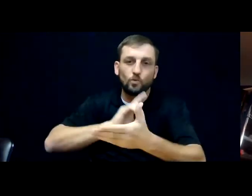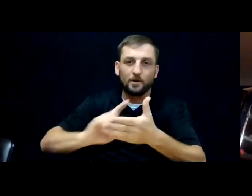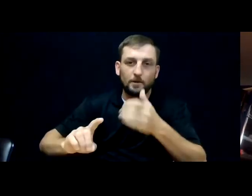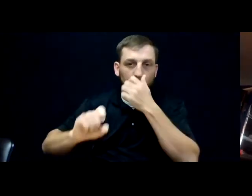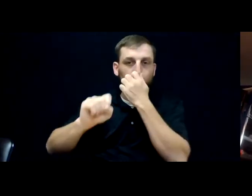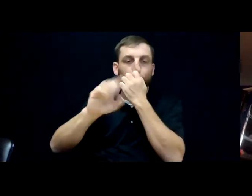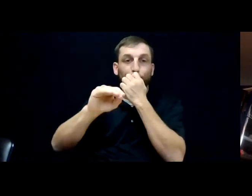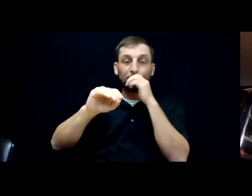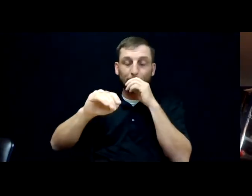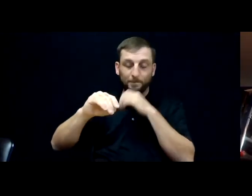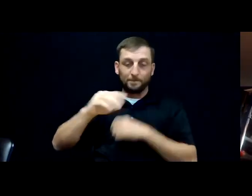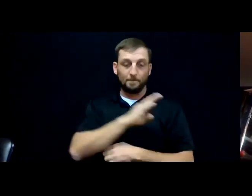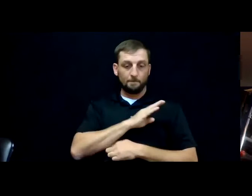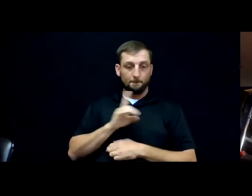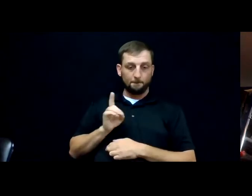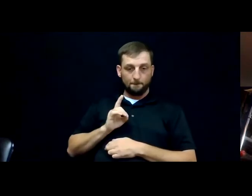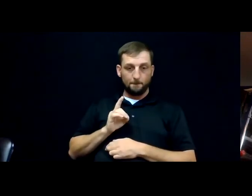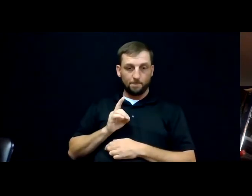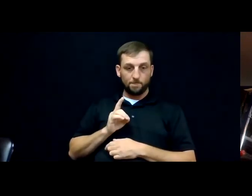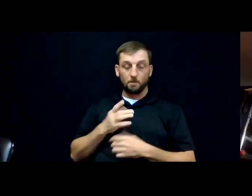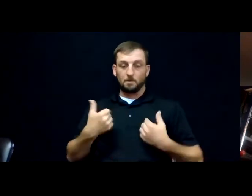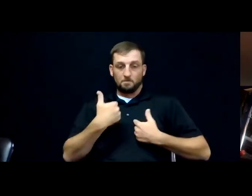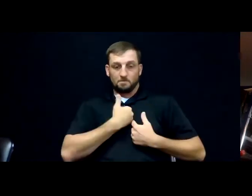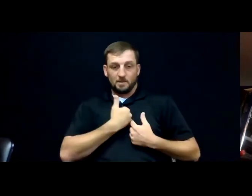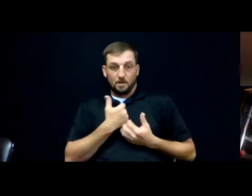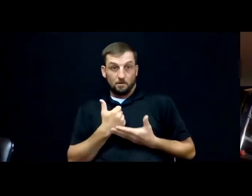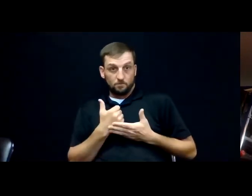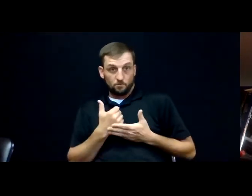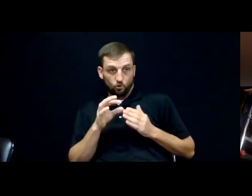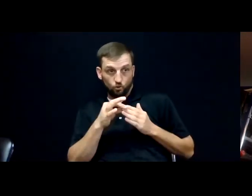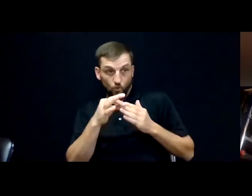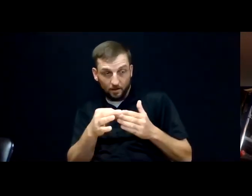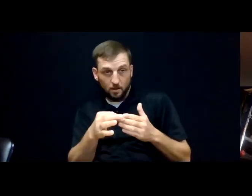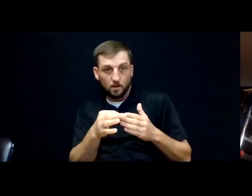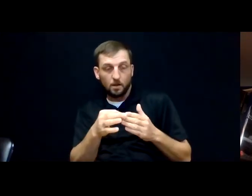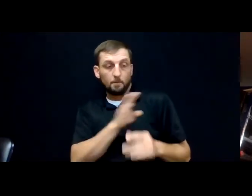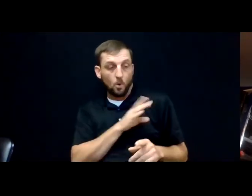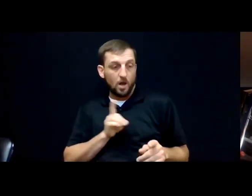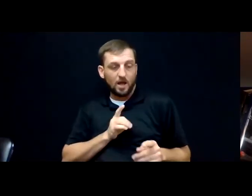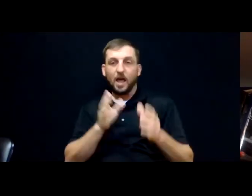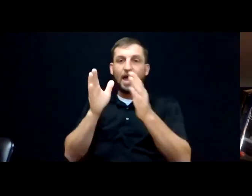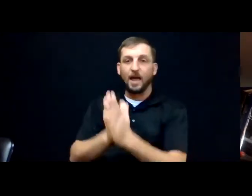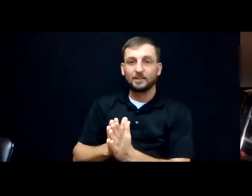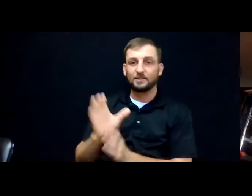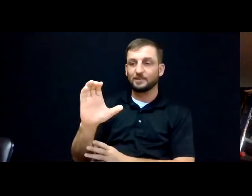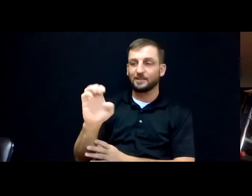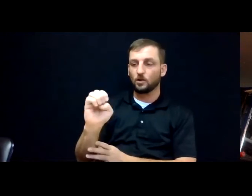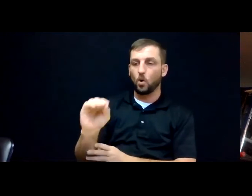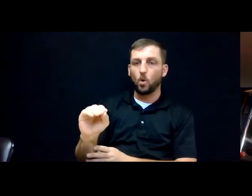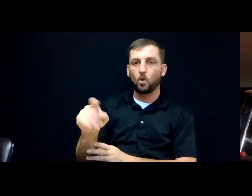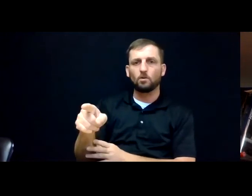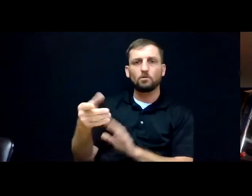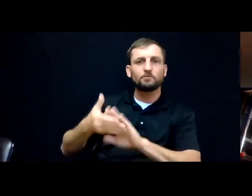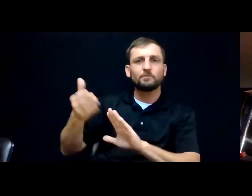led by some of my direction, has asked the CEO to conduct a feasibility study on